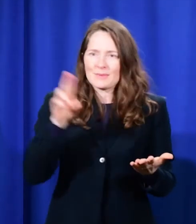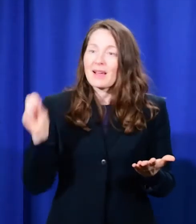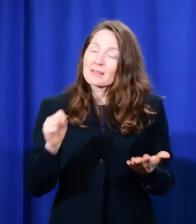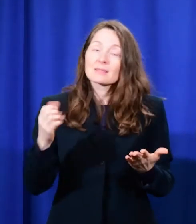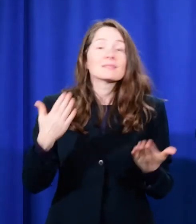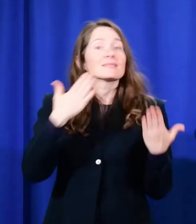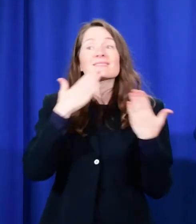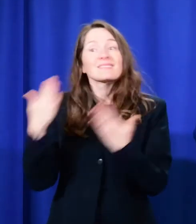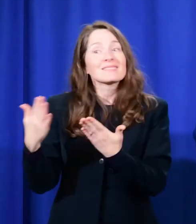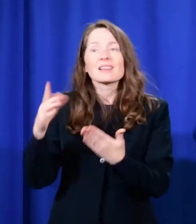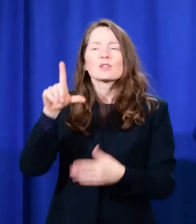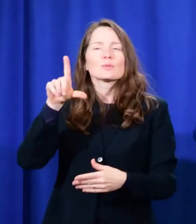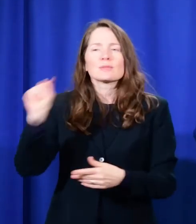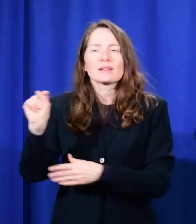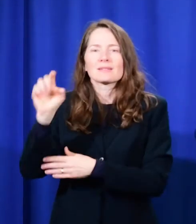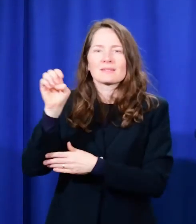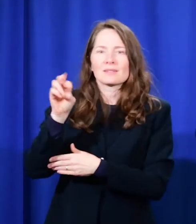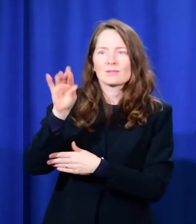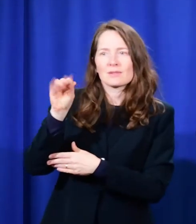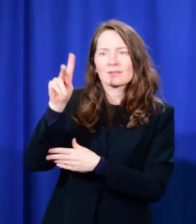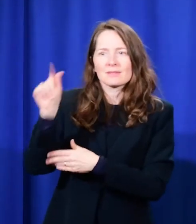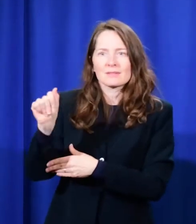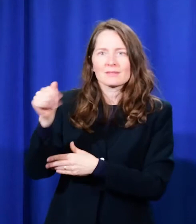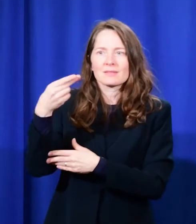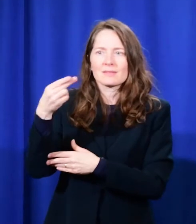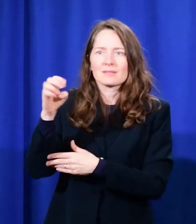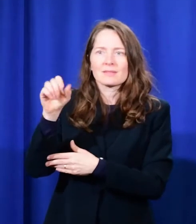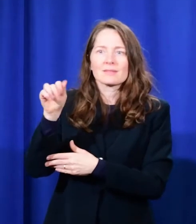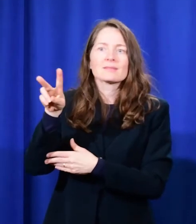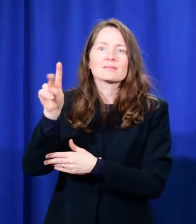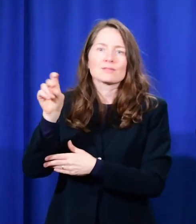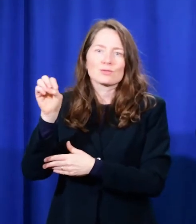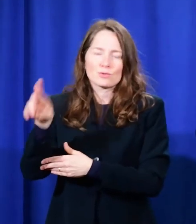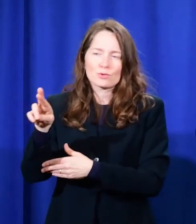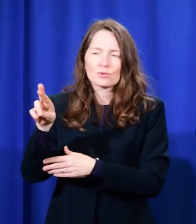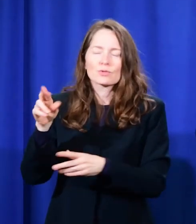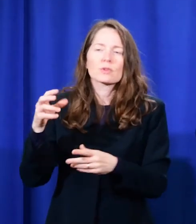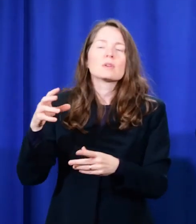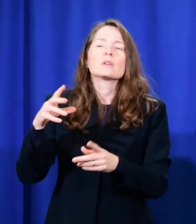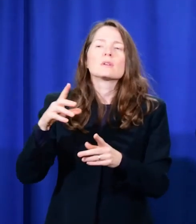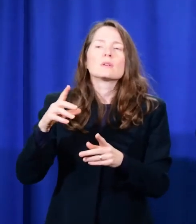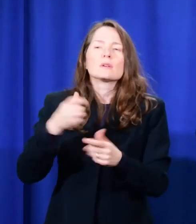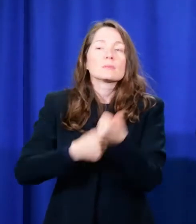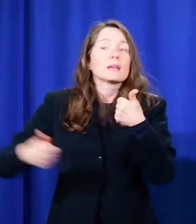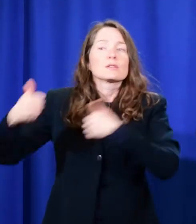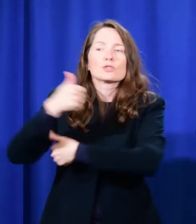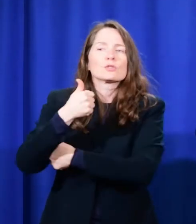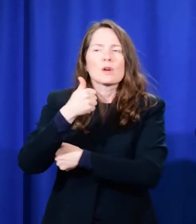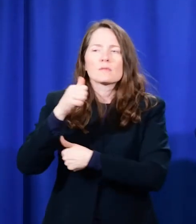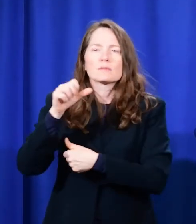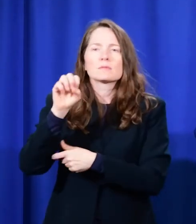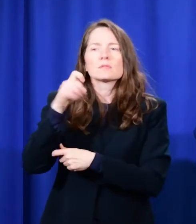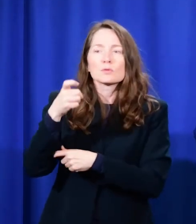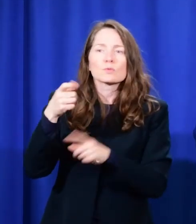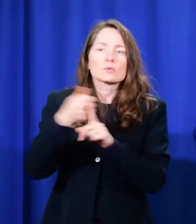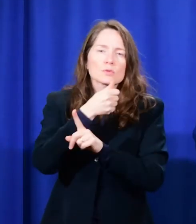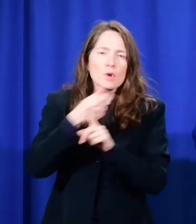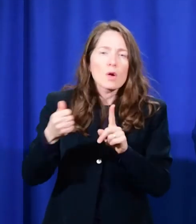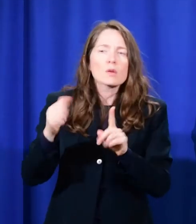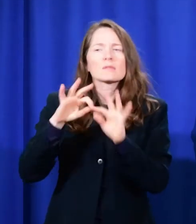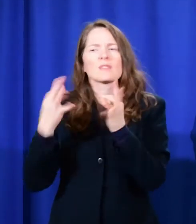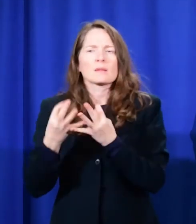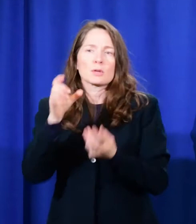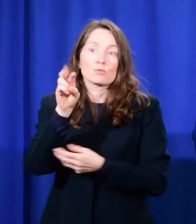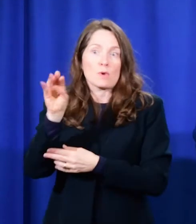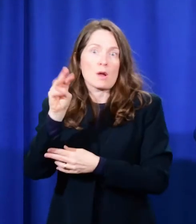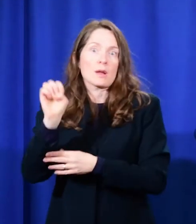Hevner, Lieutenant Erica Hevner, commander of the Family Crimes Sexual Assault Division. When people band together to care about the